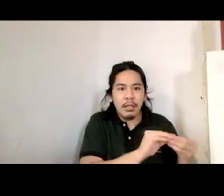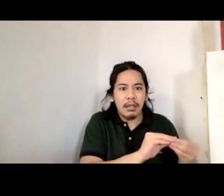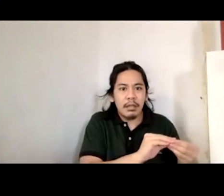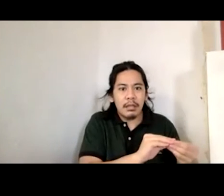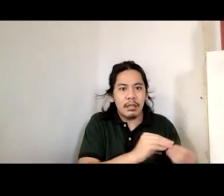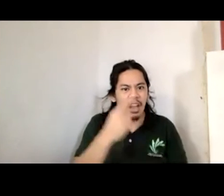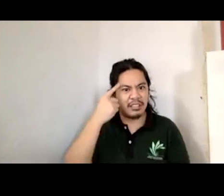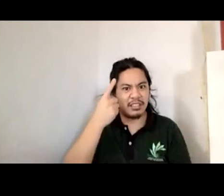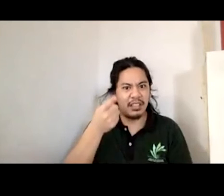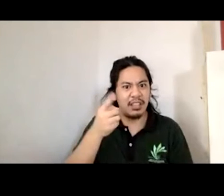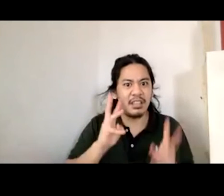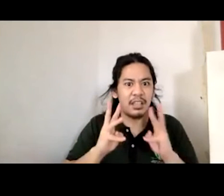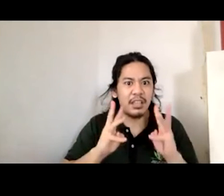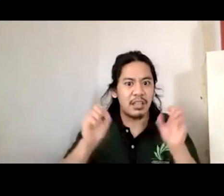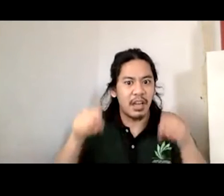Let me